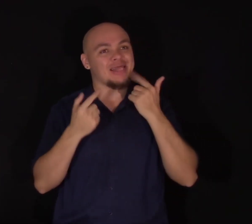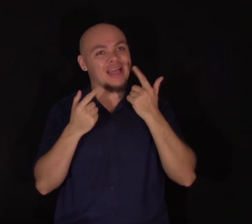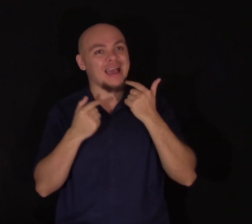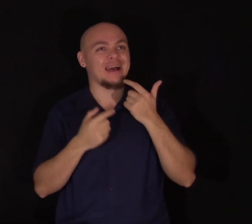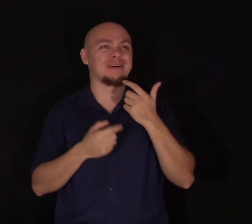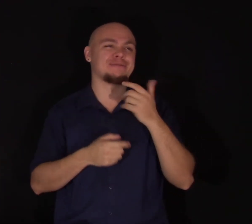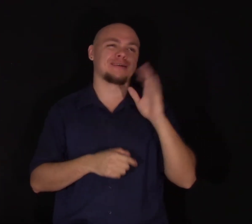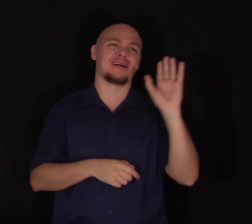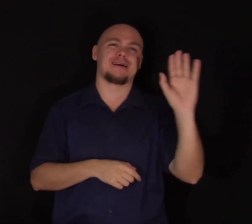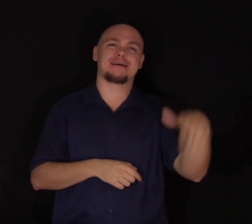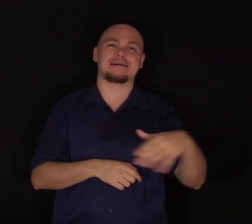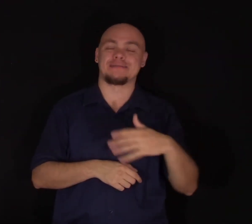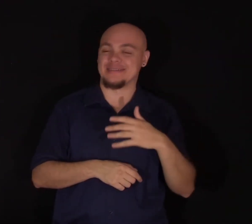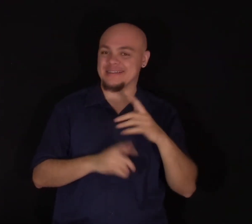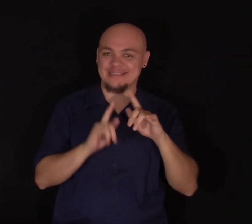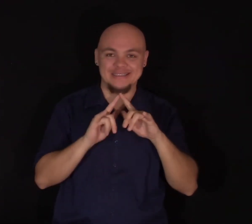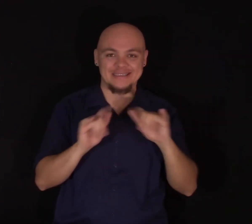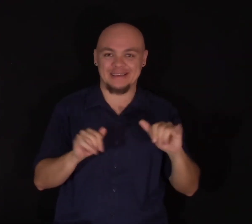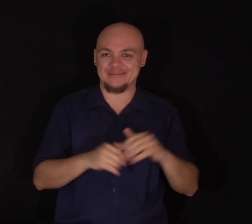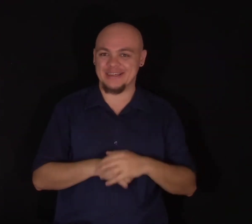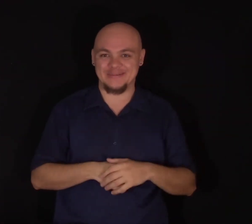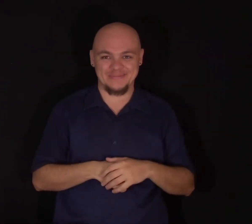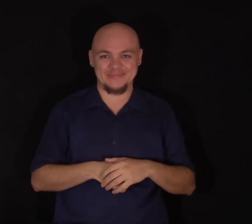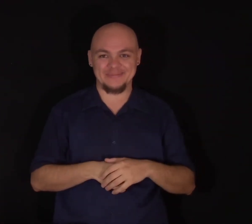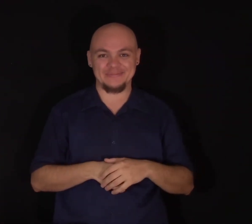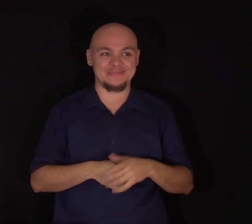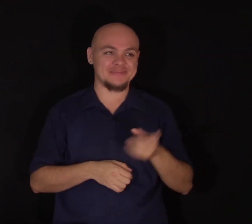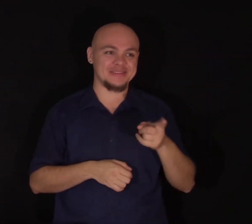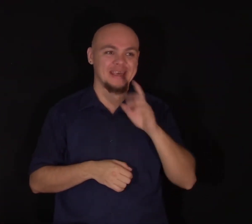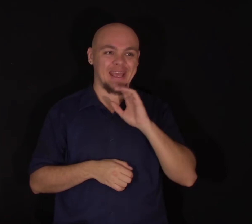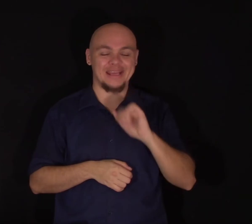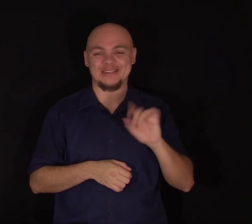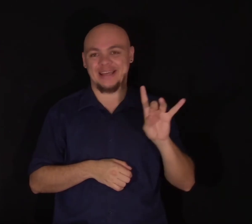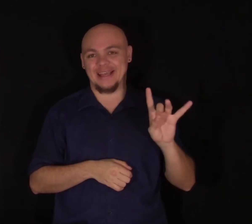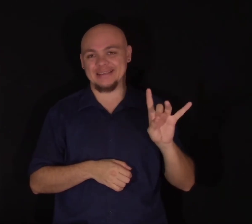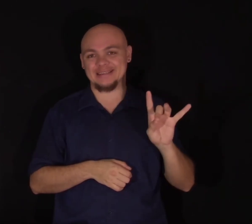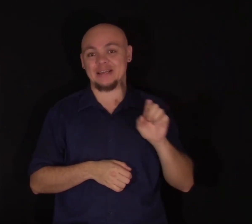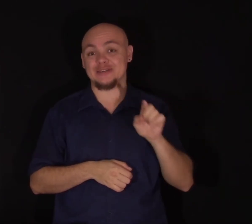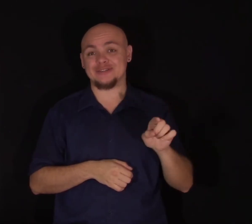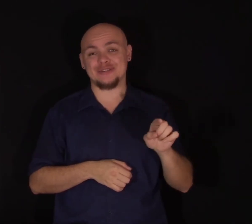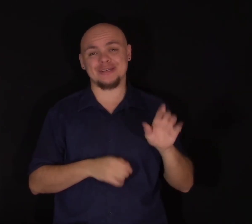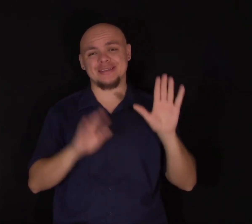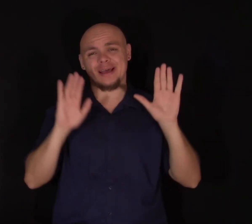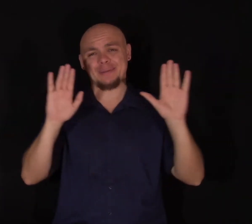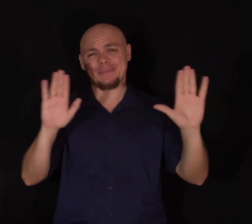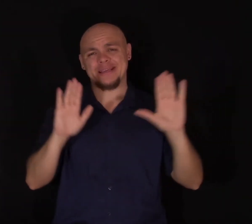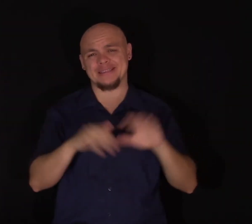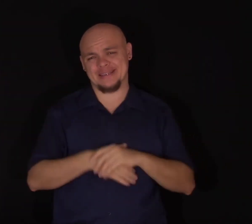at the exact same time, much like any 8-year-old. She's amazing.